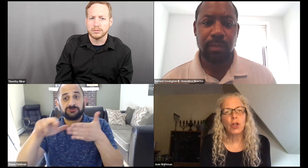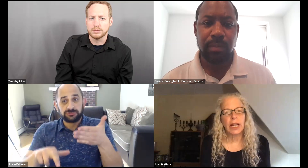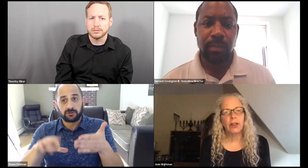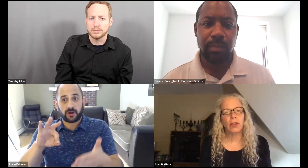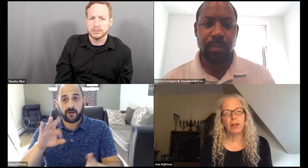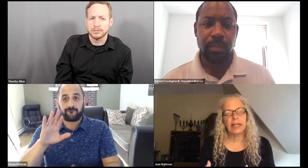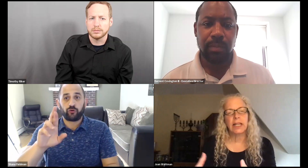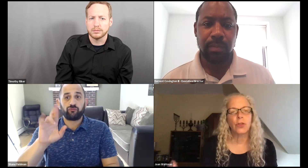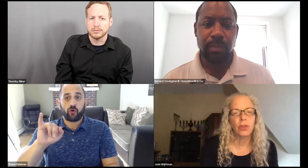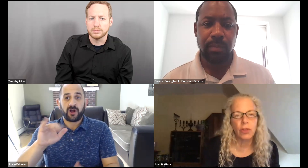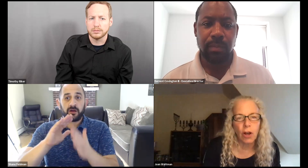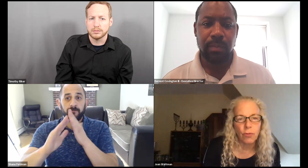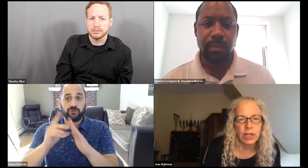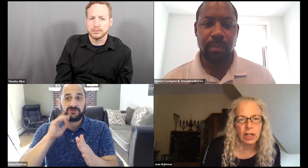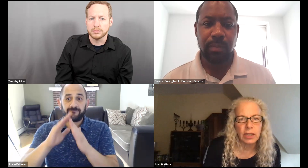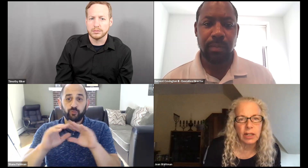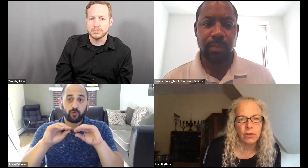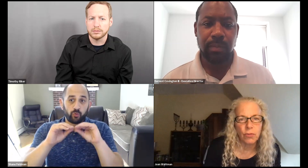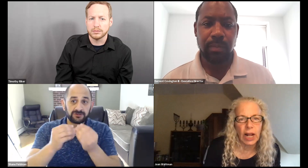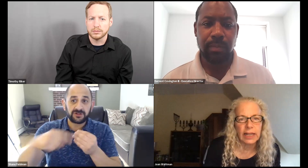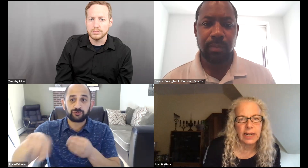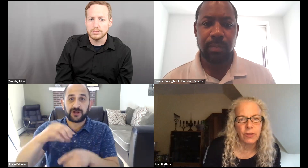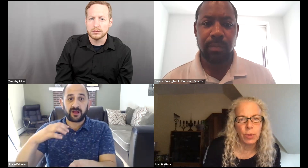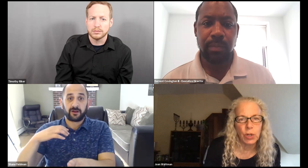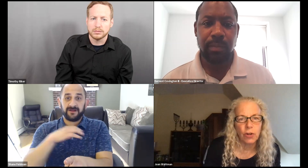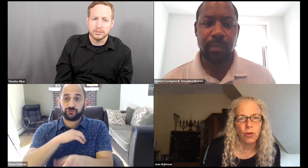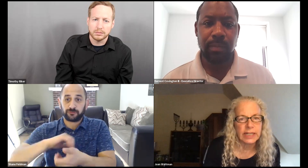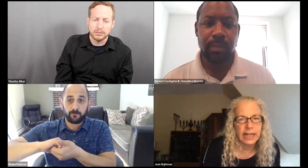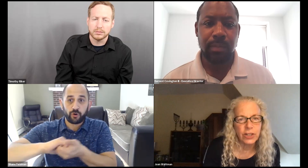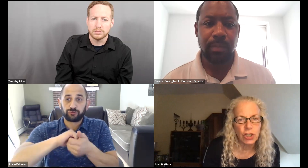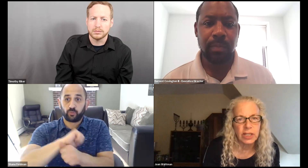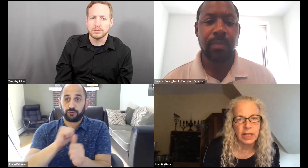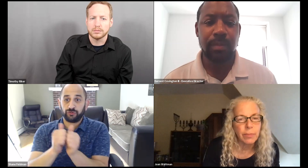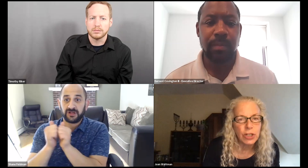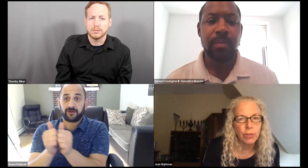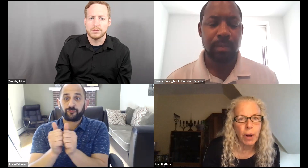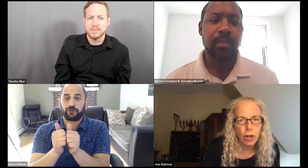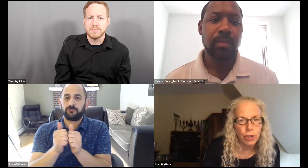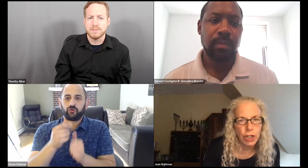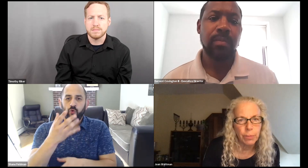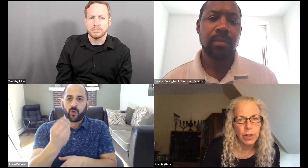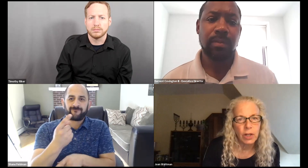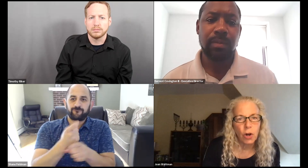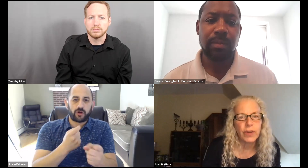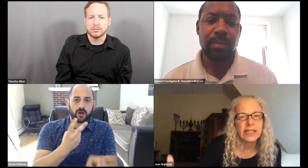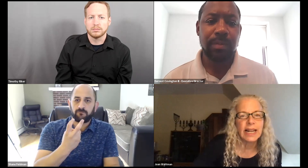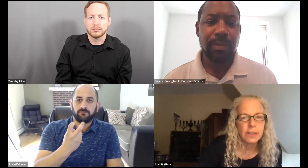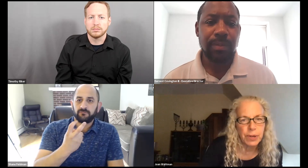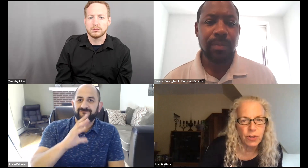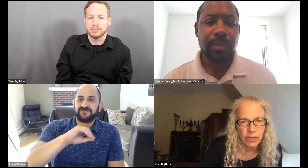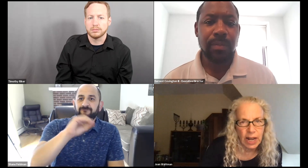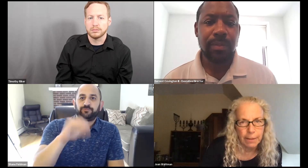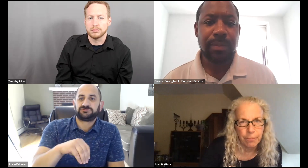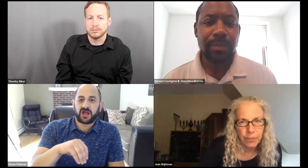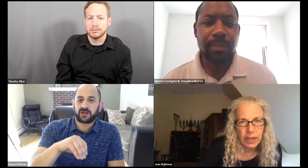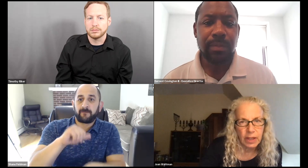then look at, let's say, a result in the Rhode Island Deaf Community Organizations and the Commission partnership over this next